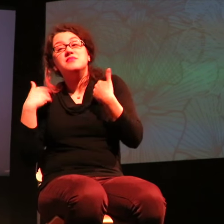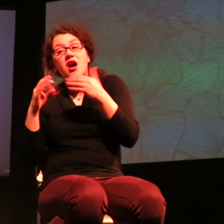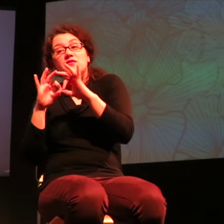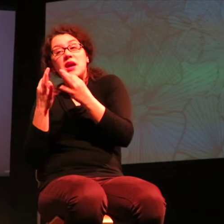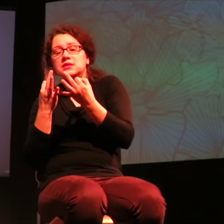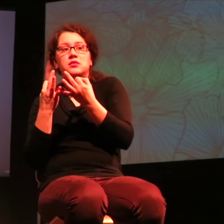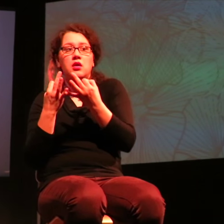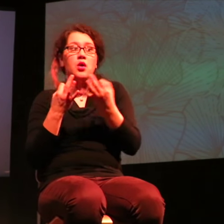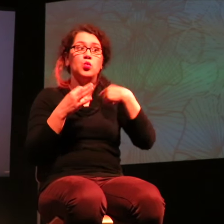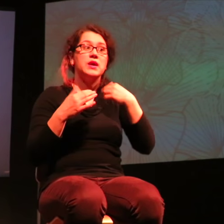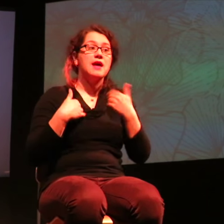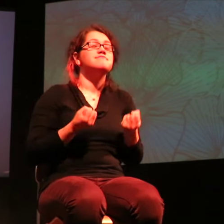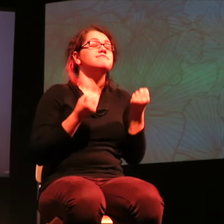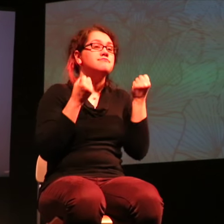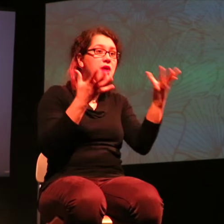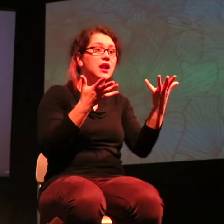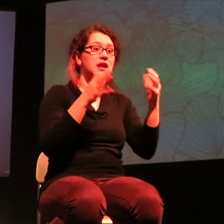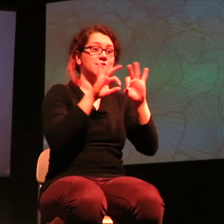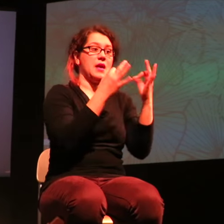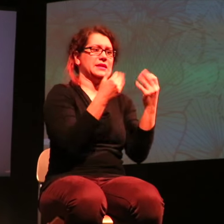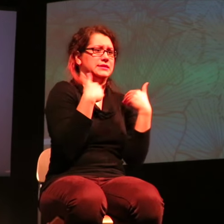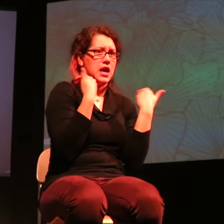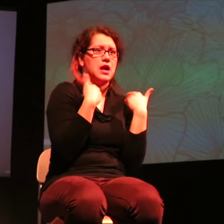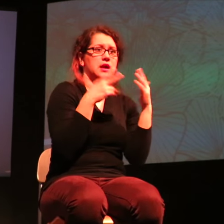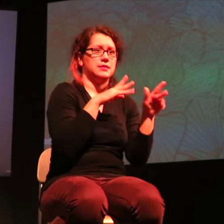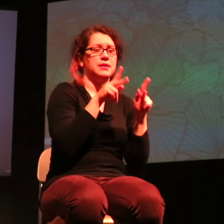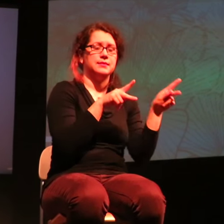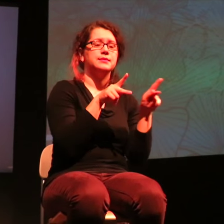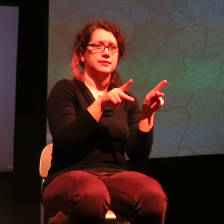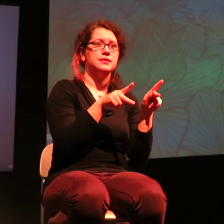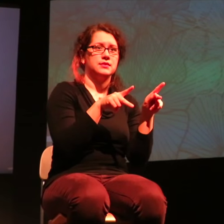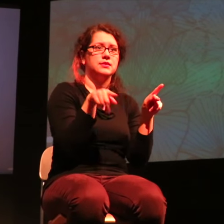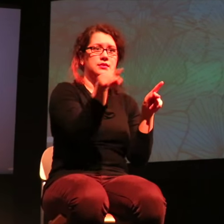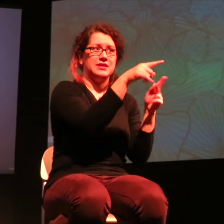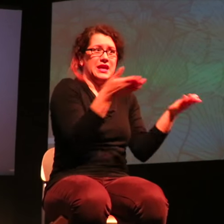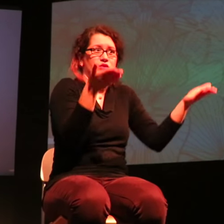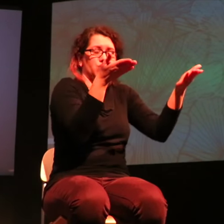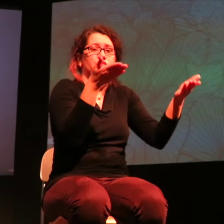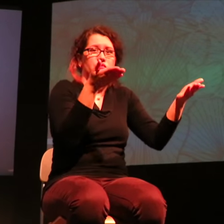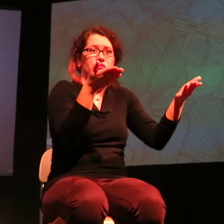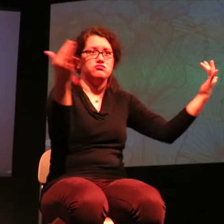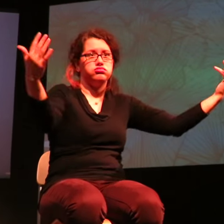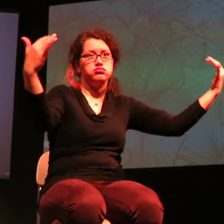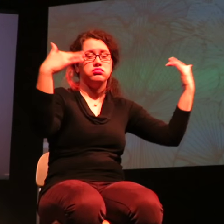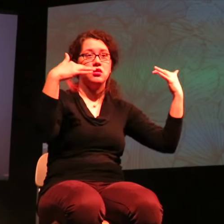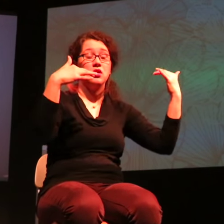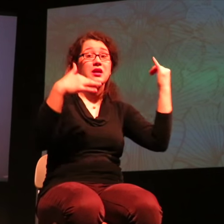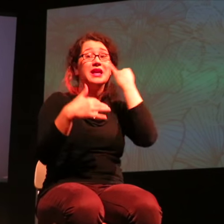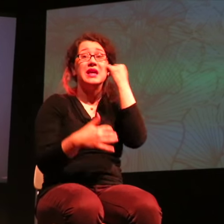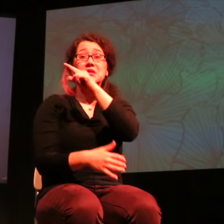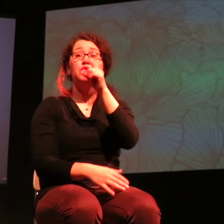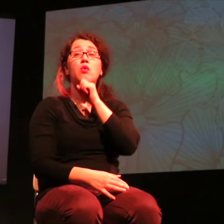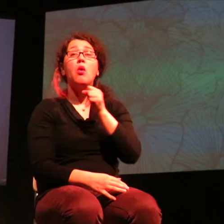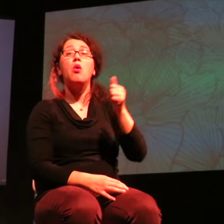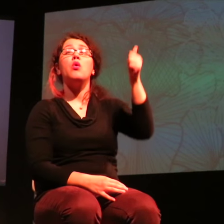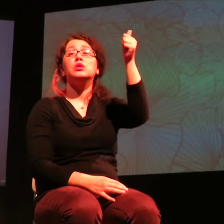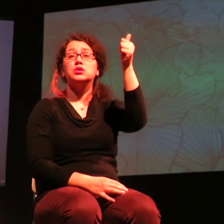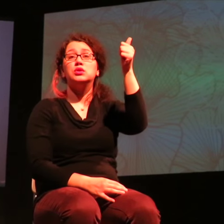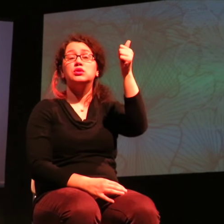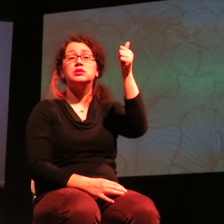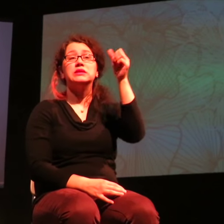more young families than anybody else here. And I think what has happened because of that is that for the people who are older adults in here, for the